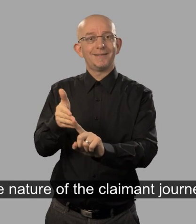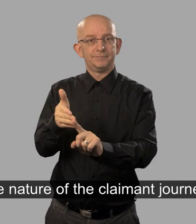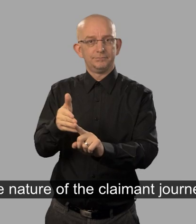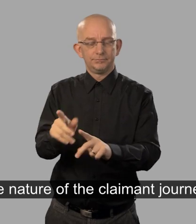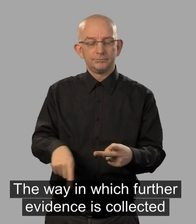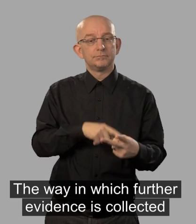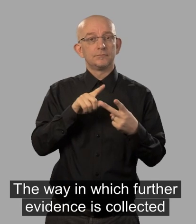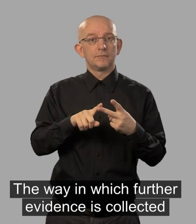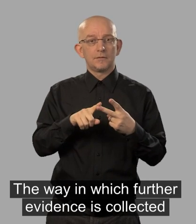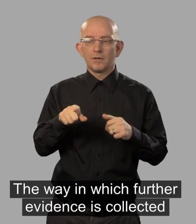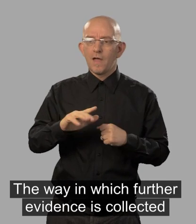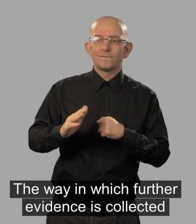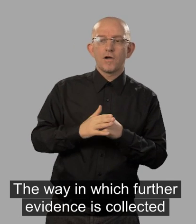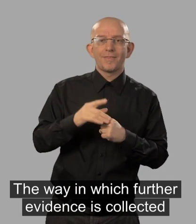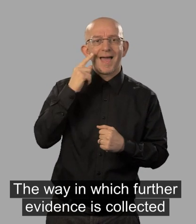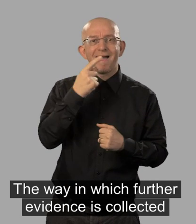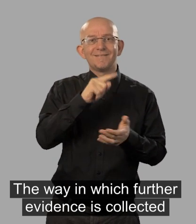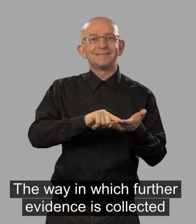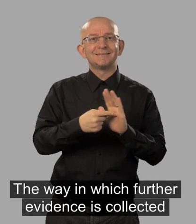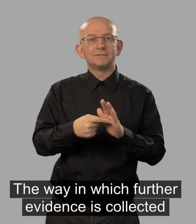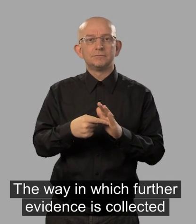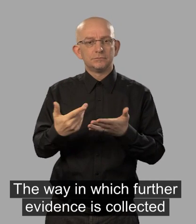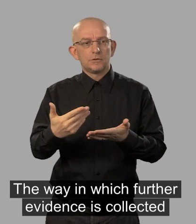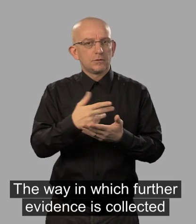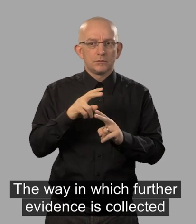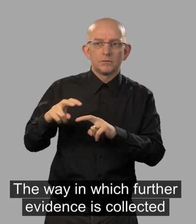journey, the way in which further evidence is collected,